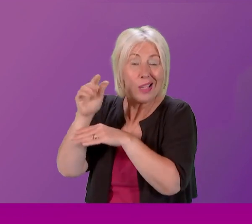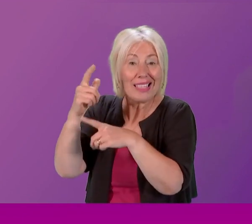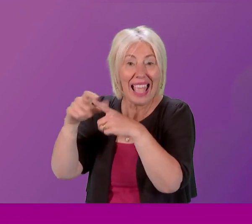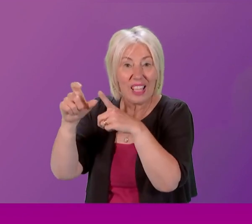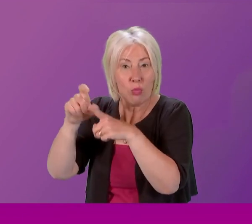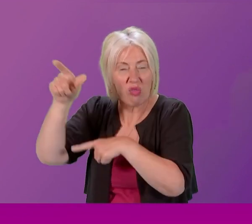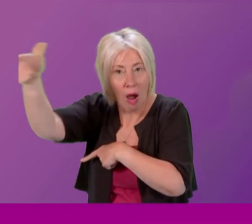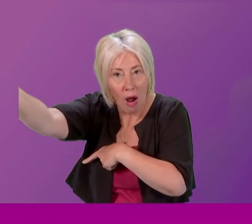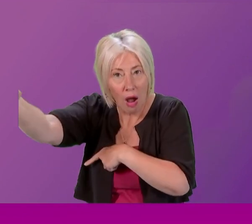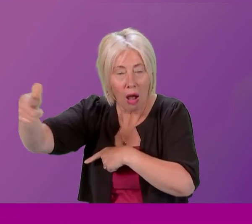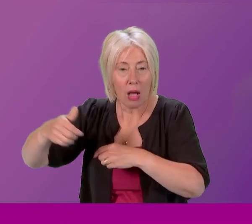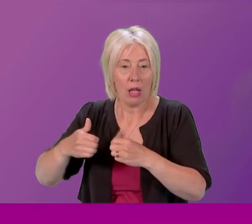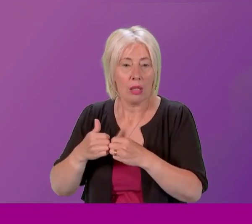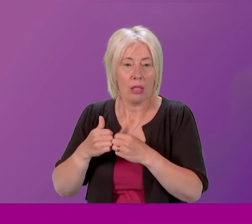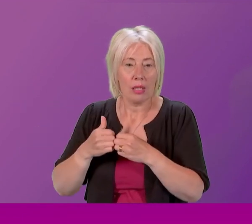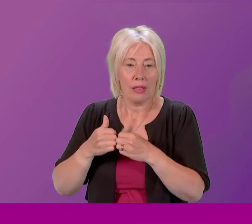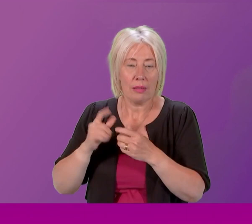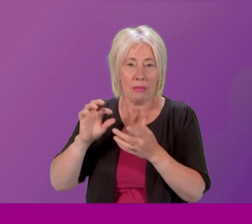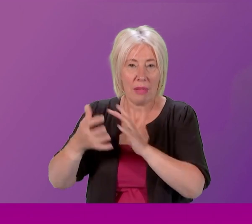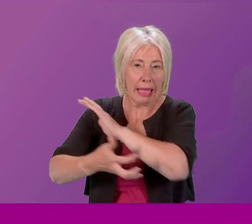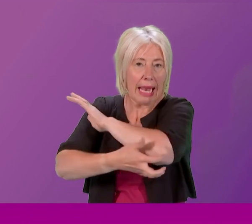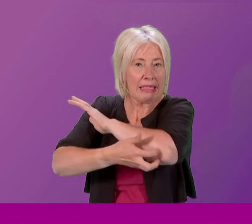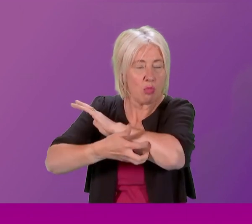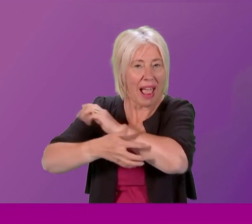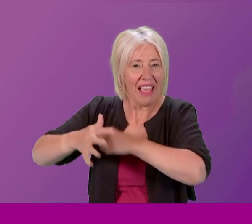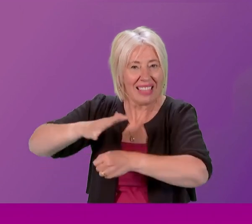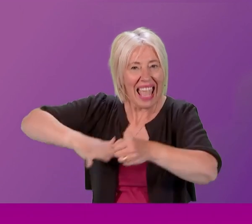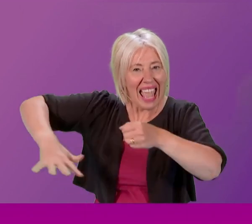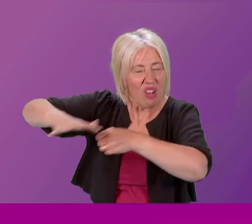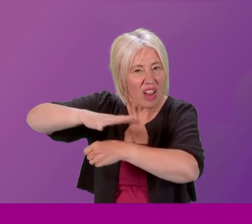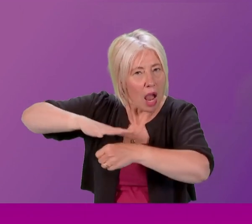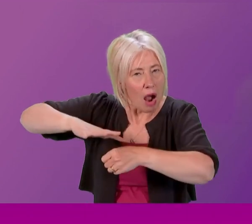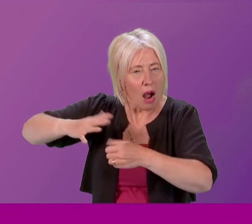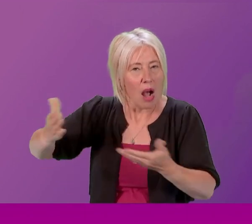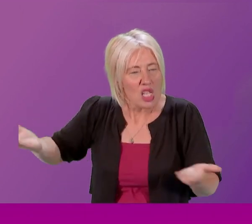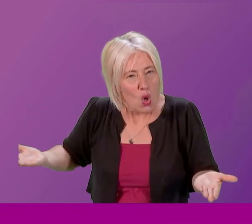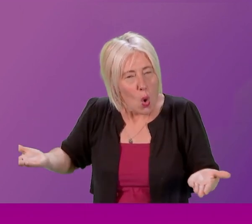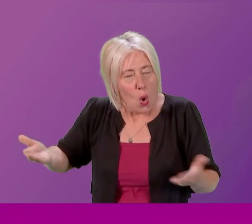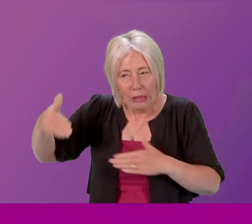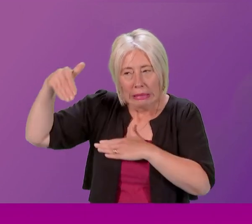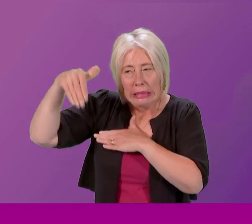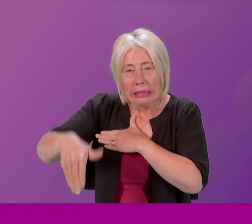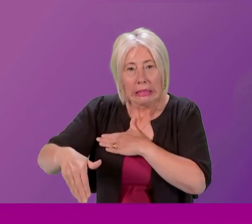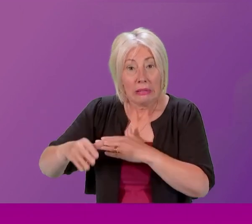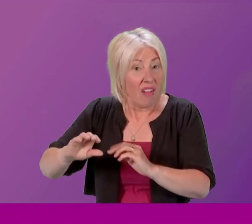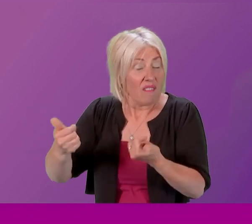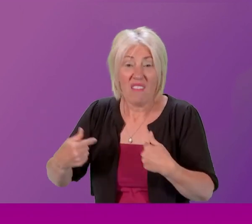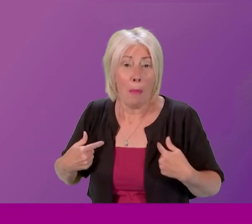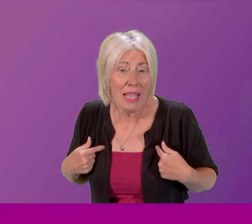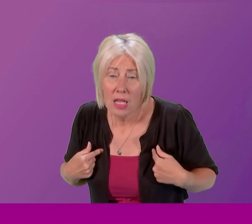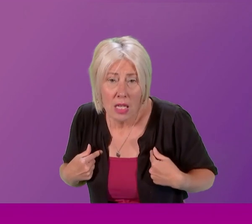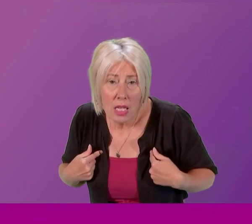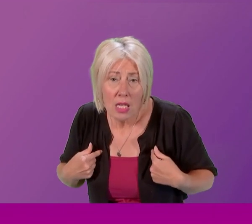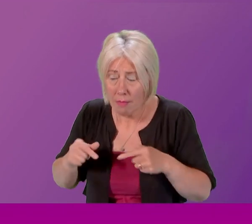my what is called a deprived area, apparently, which is suits well for me playing